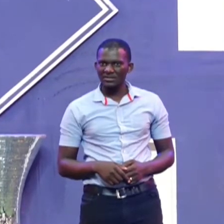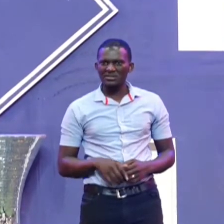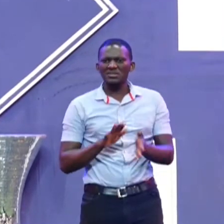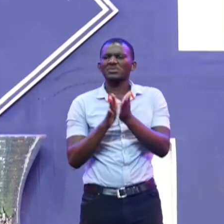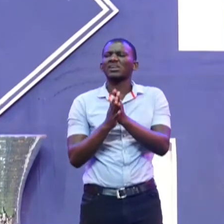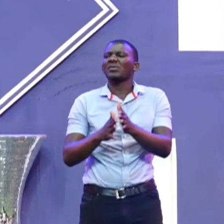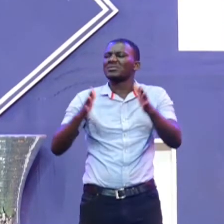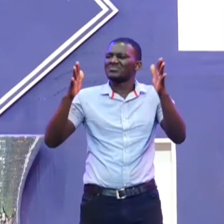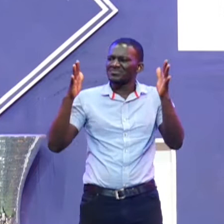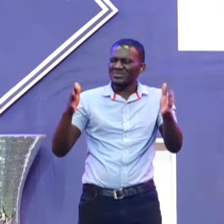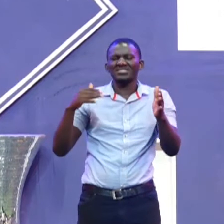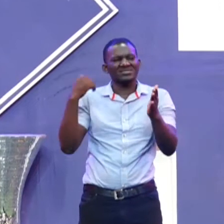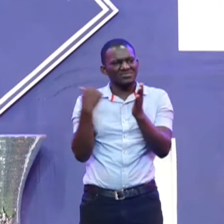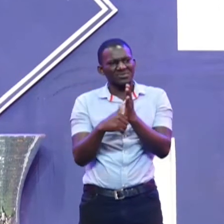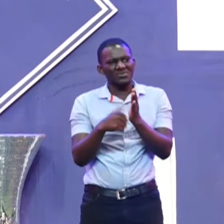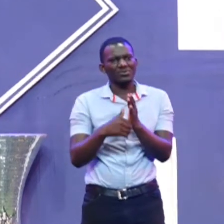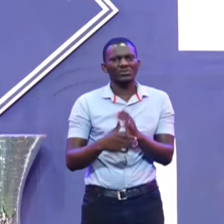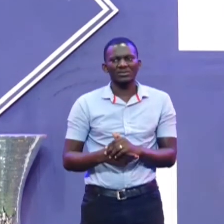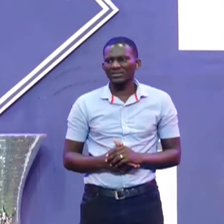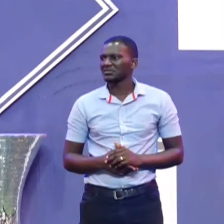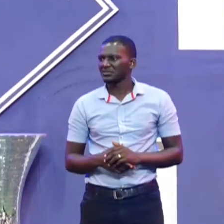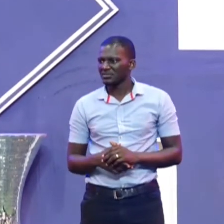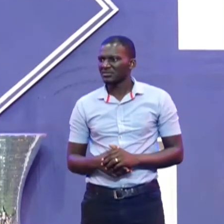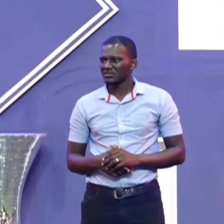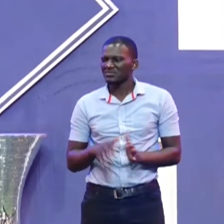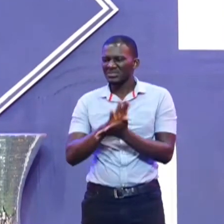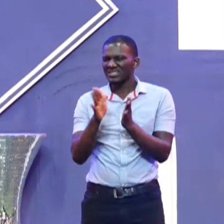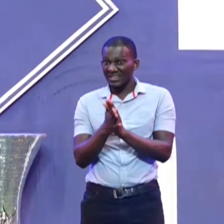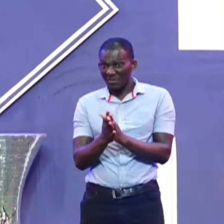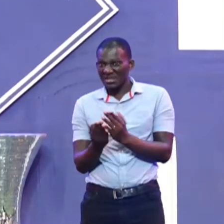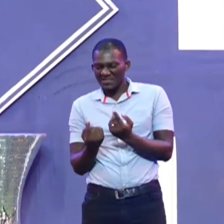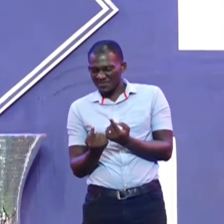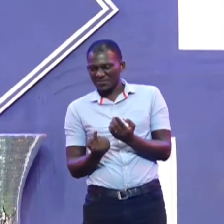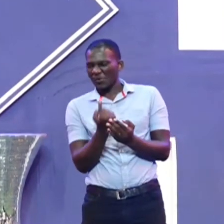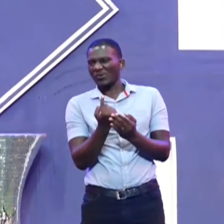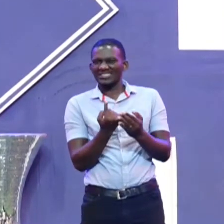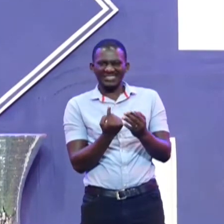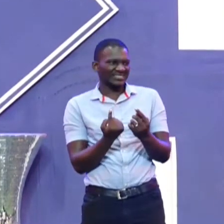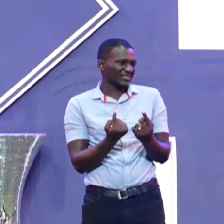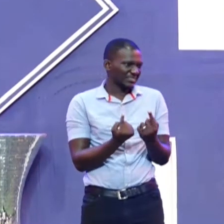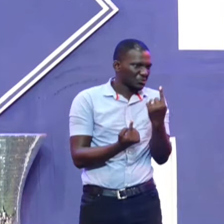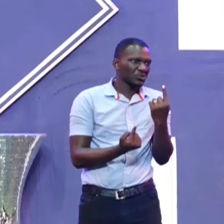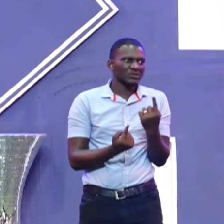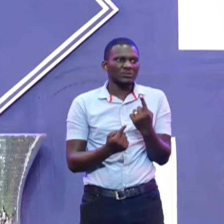you. He has become a stone in the shield. He has become a thorn.